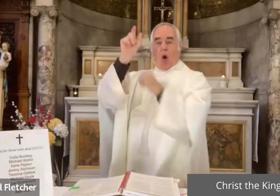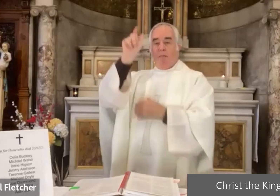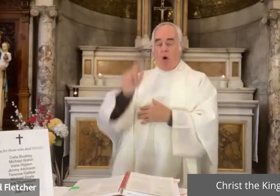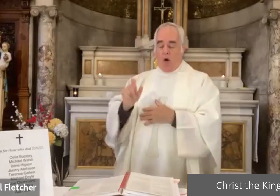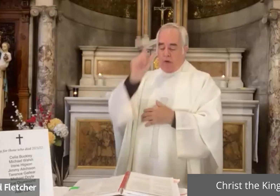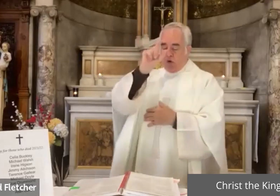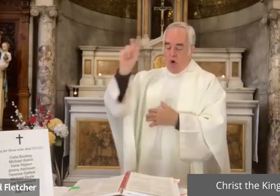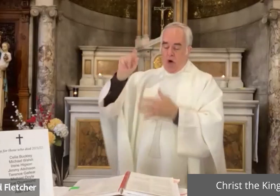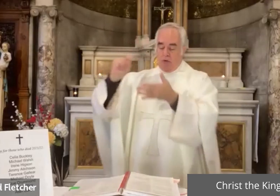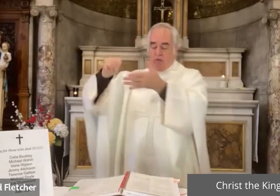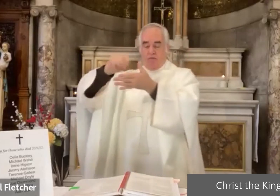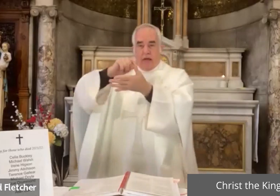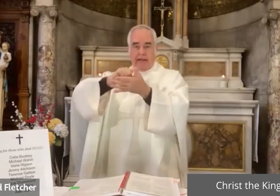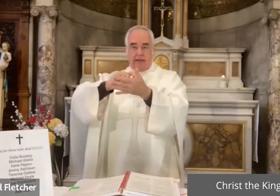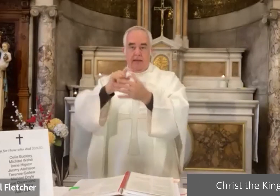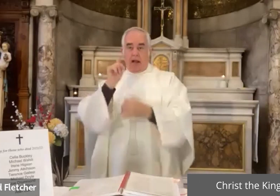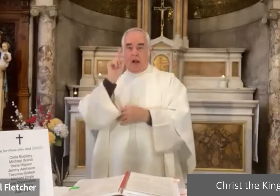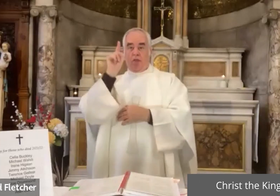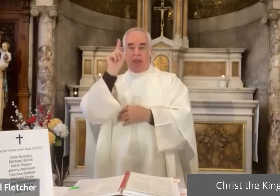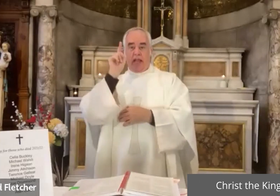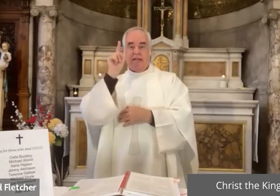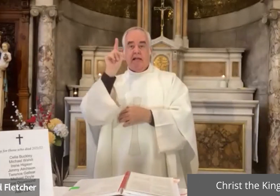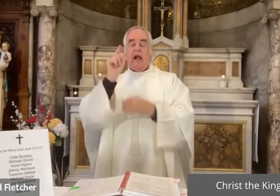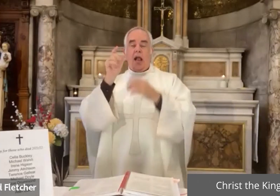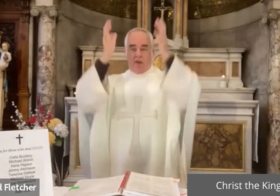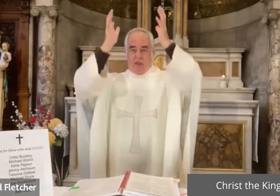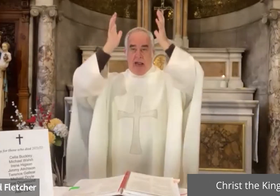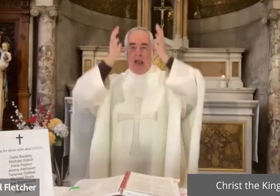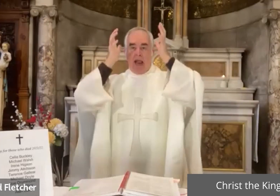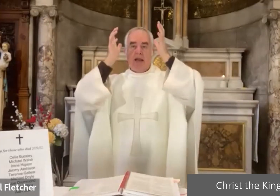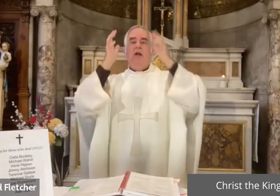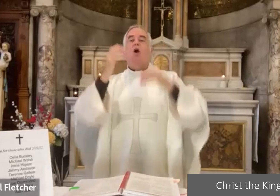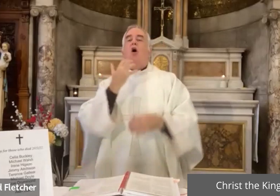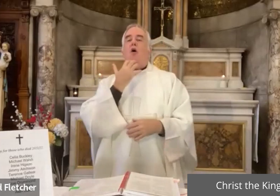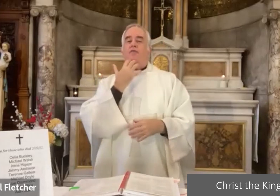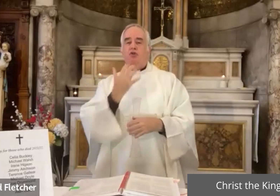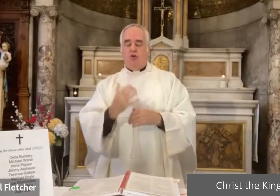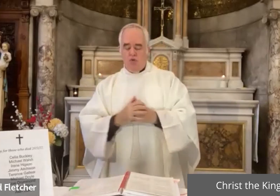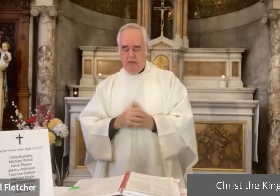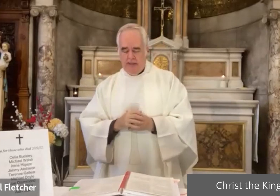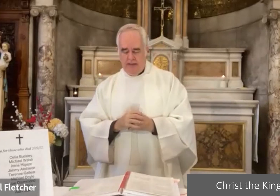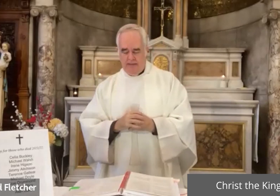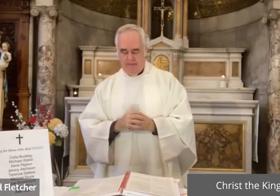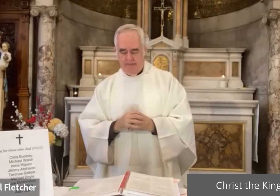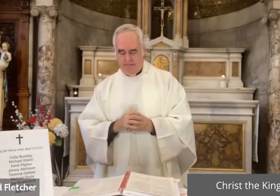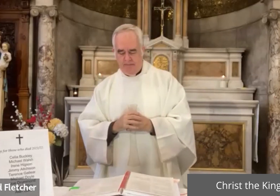On top of the cross was written, "This is the King of the